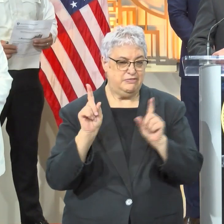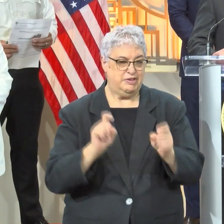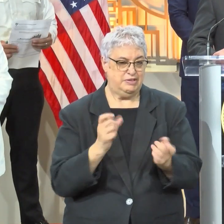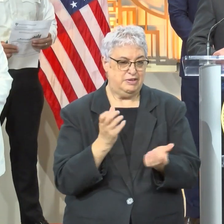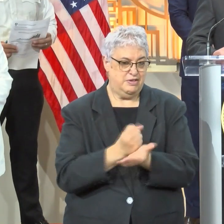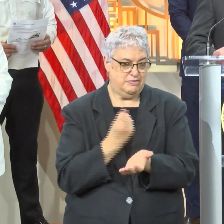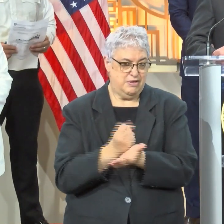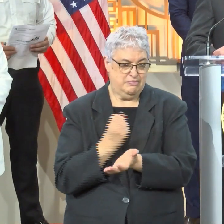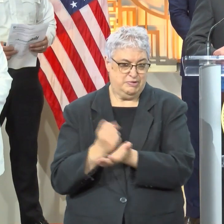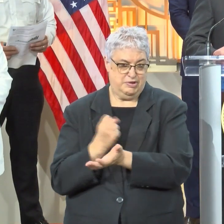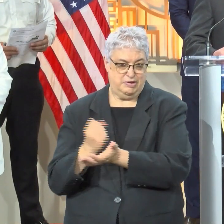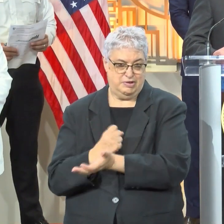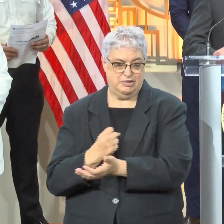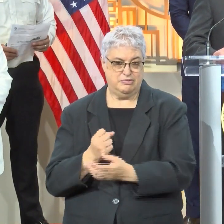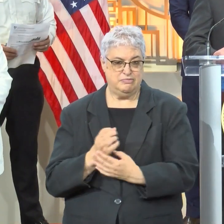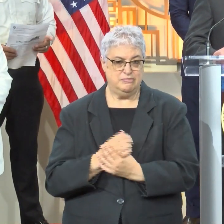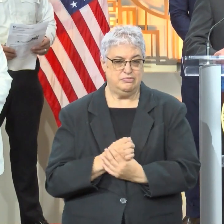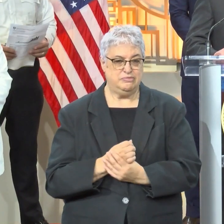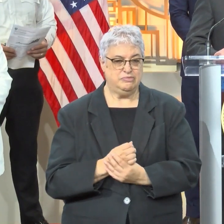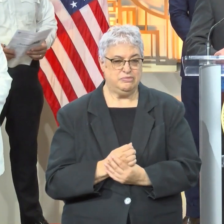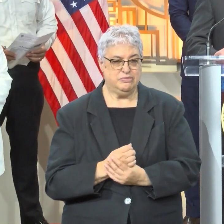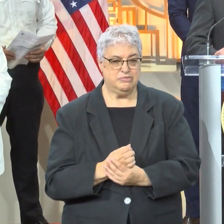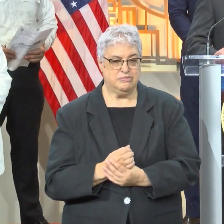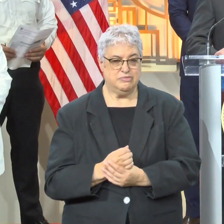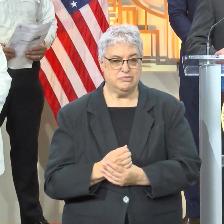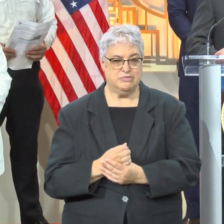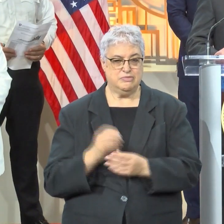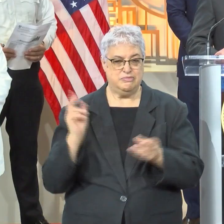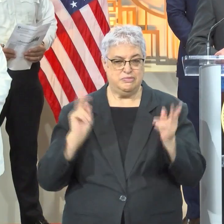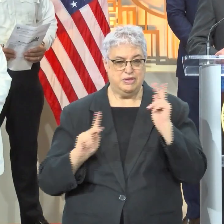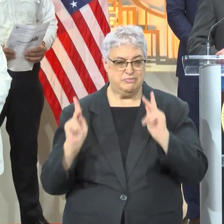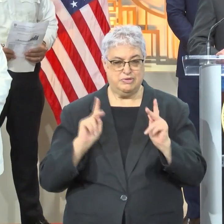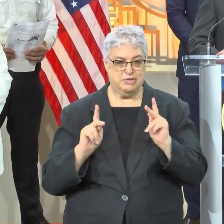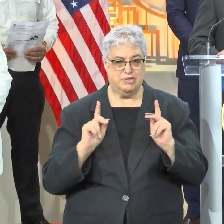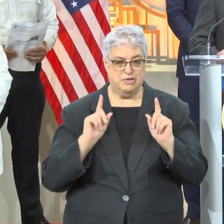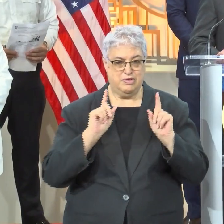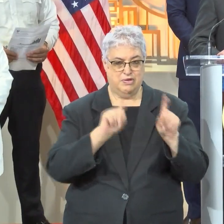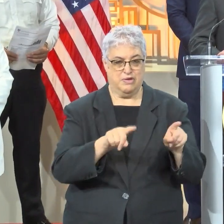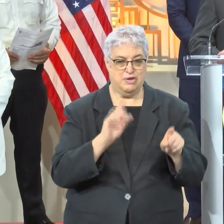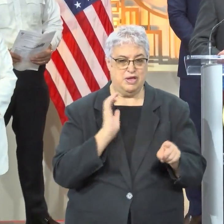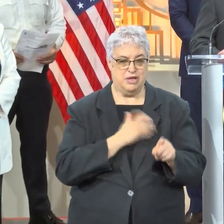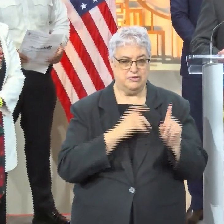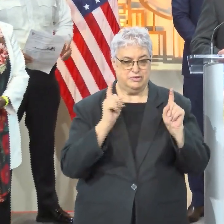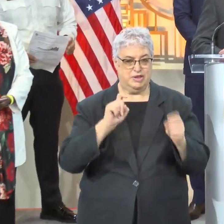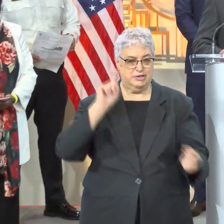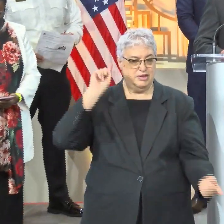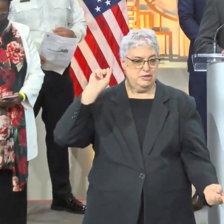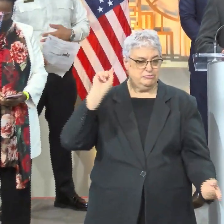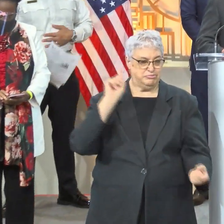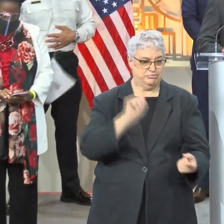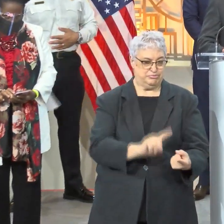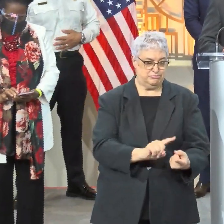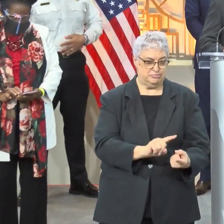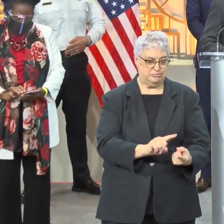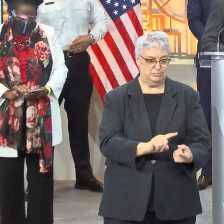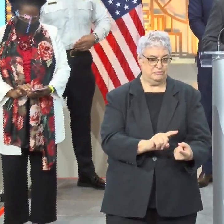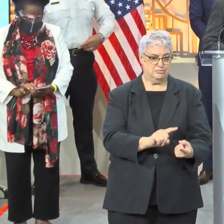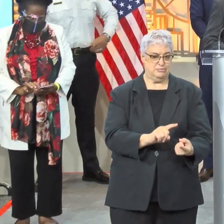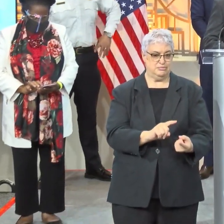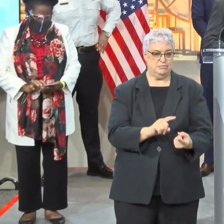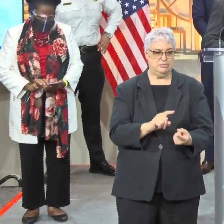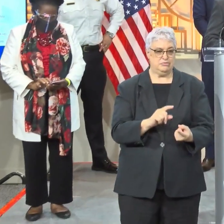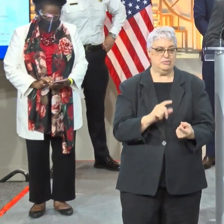in the community. And to remind folks that the number of folks who are going to our testing sites has decreased quite a bit. We're